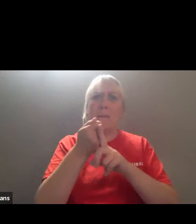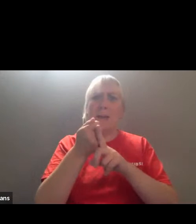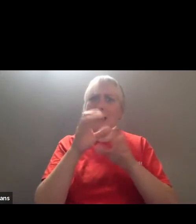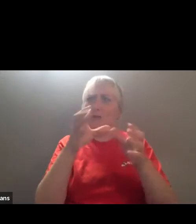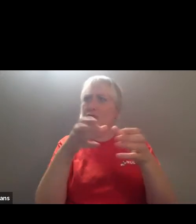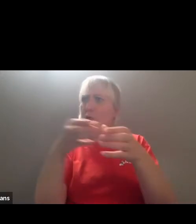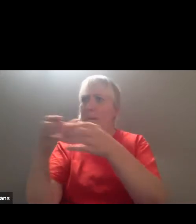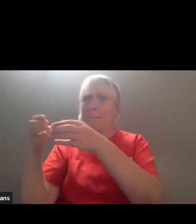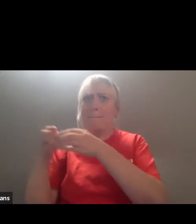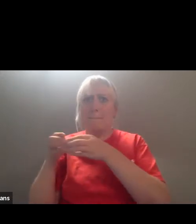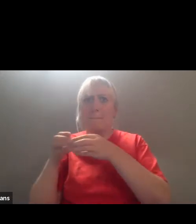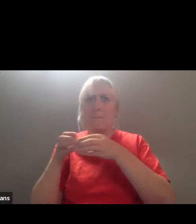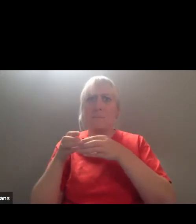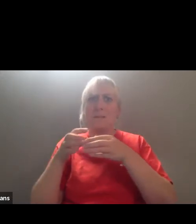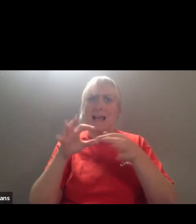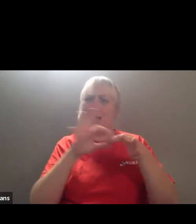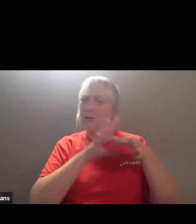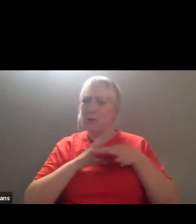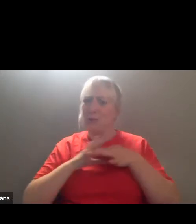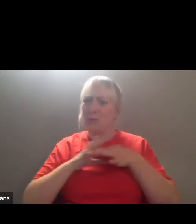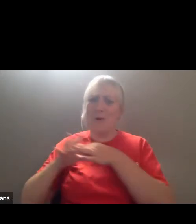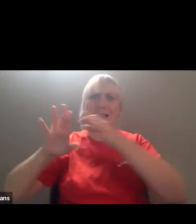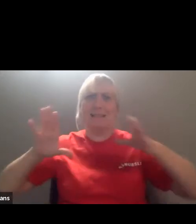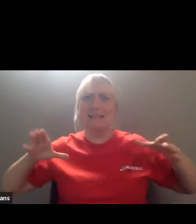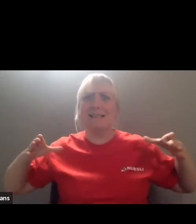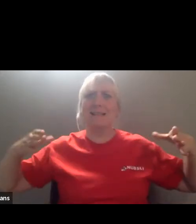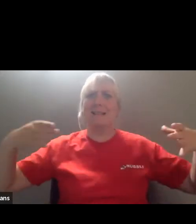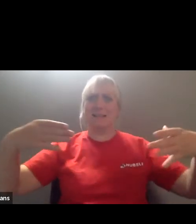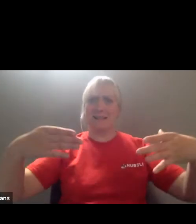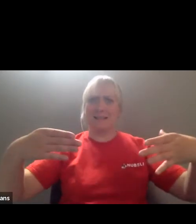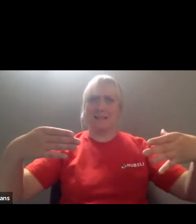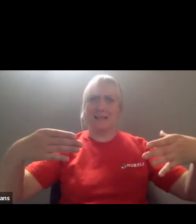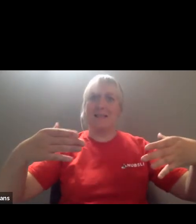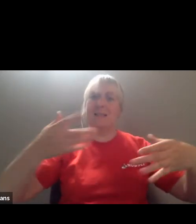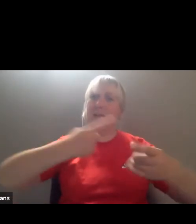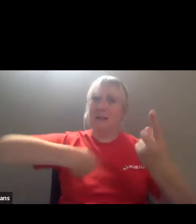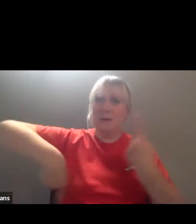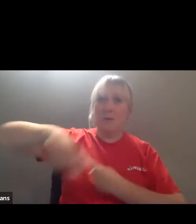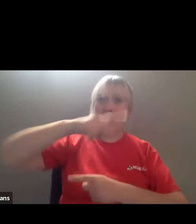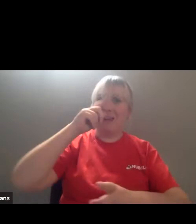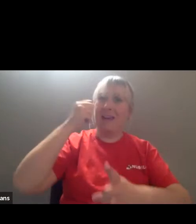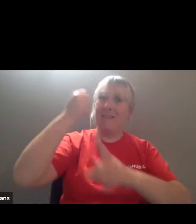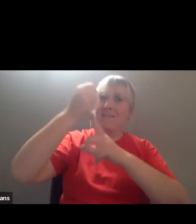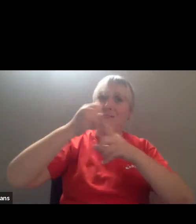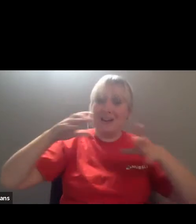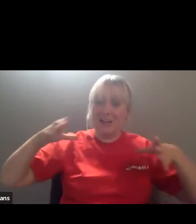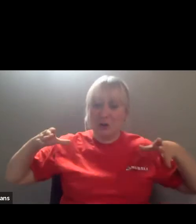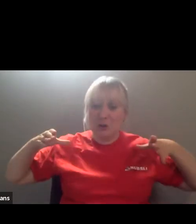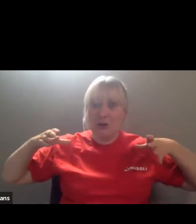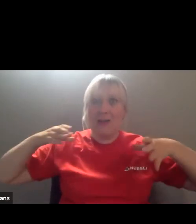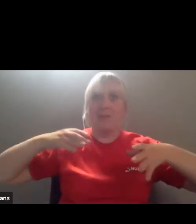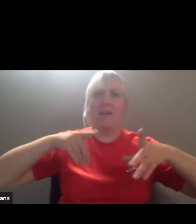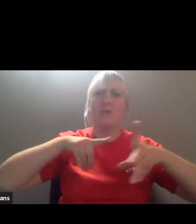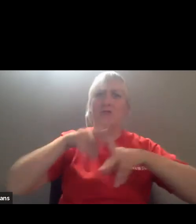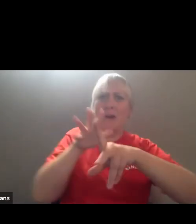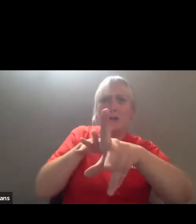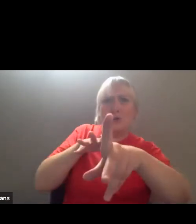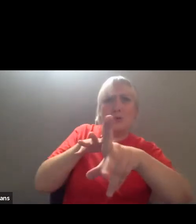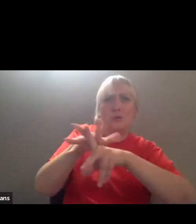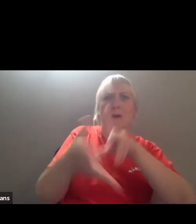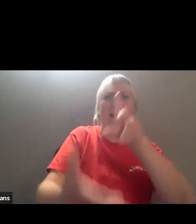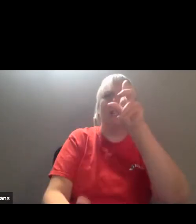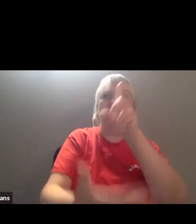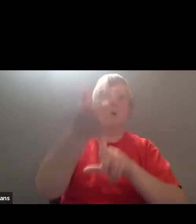it is building alliances by uniting together, by fighting together, do we bring about the change we want to see.